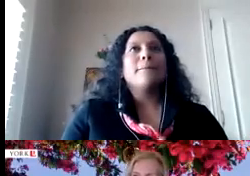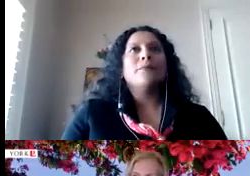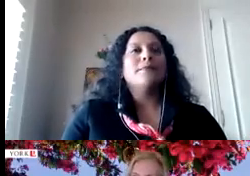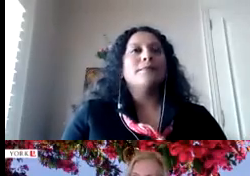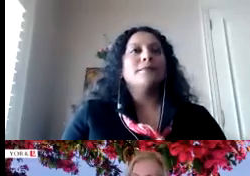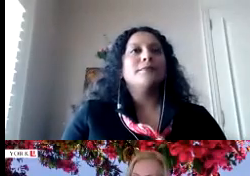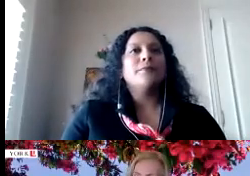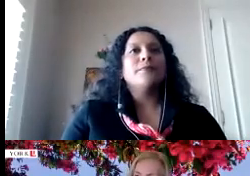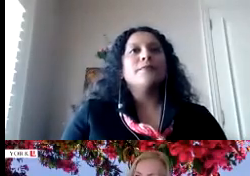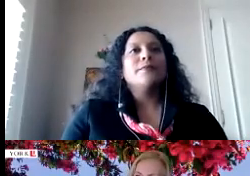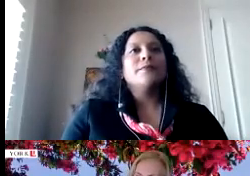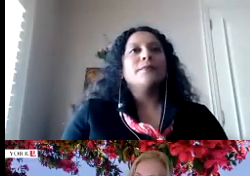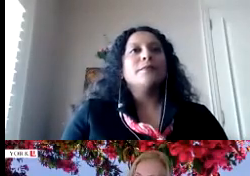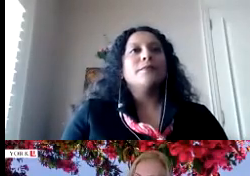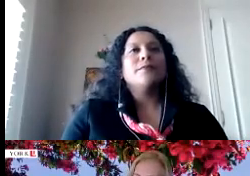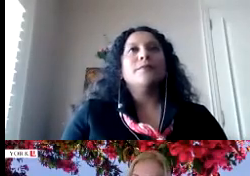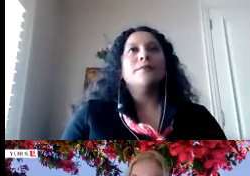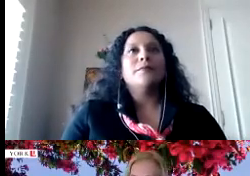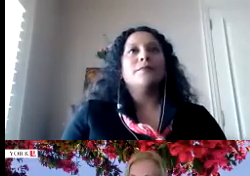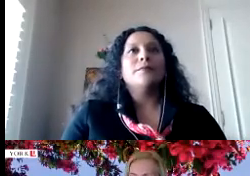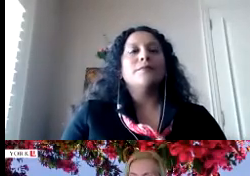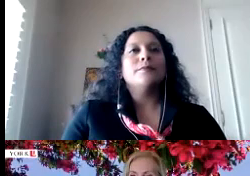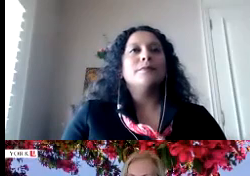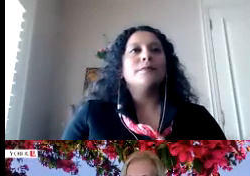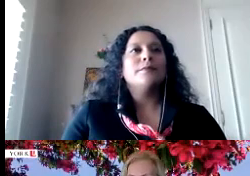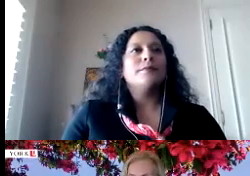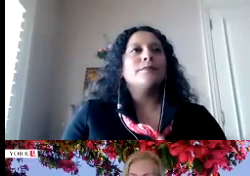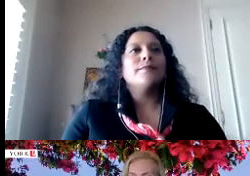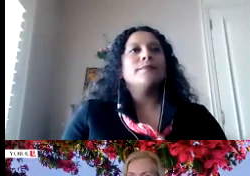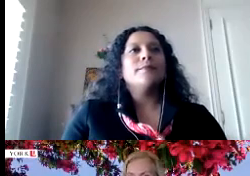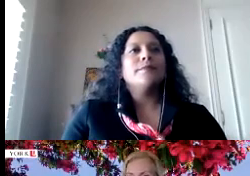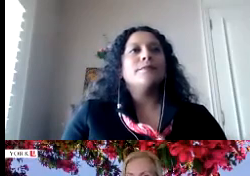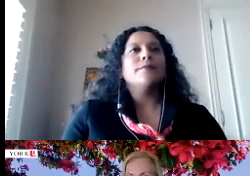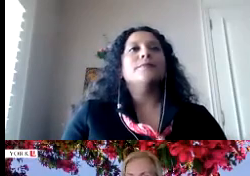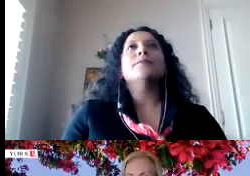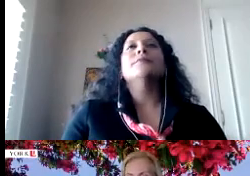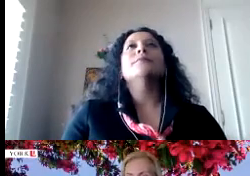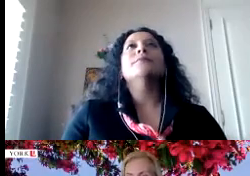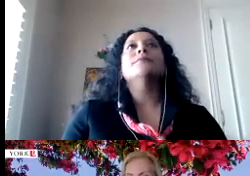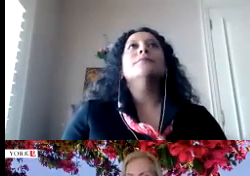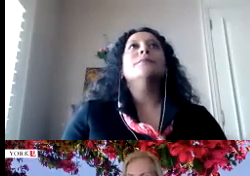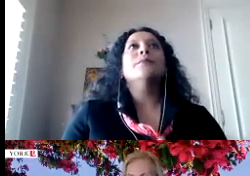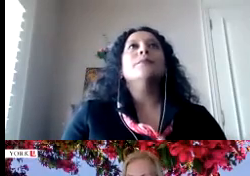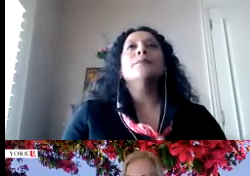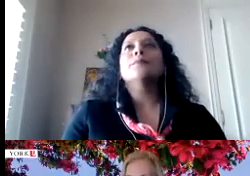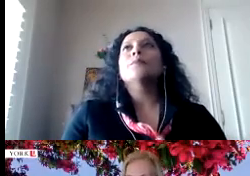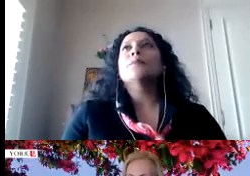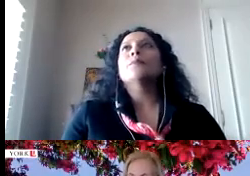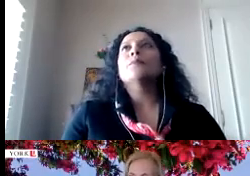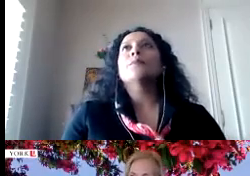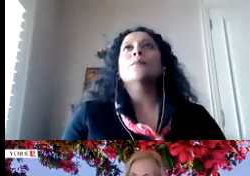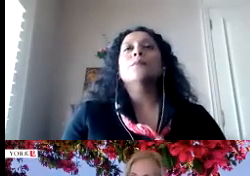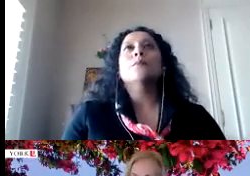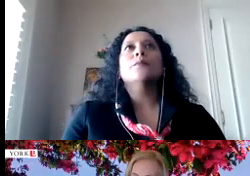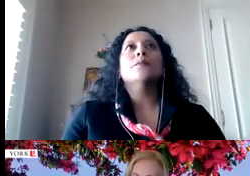Impact. York's impact on the world is the product of increased access, connectedness, and excellence. By opening the university's doors to all eligible